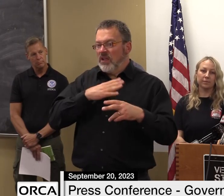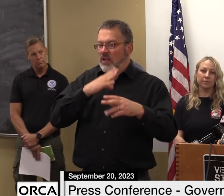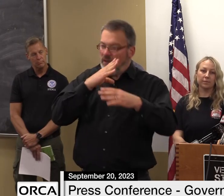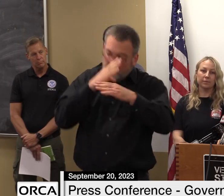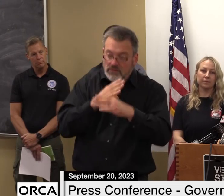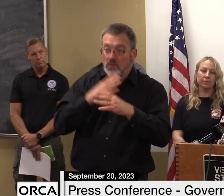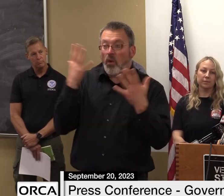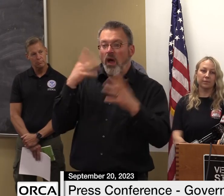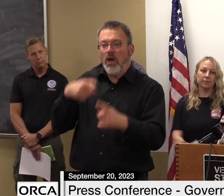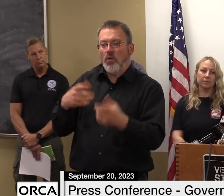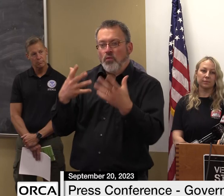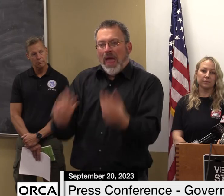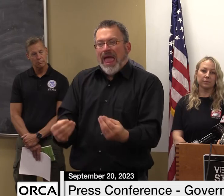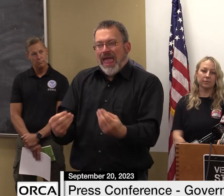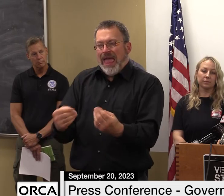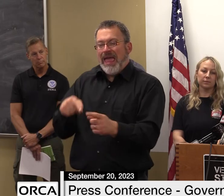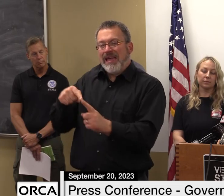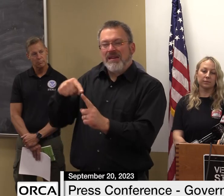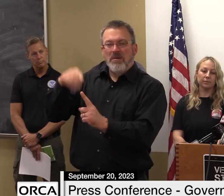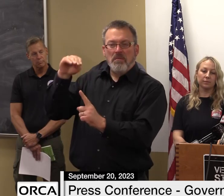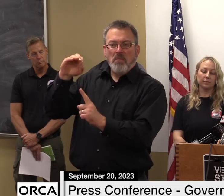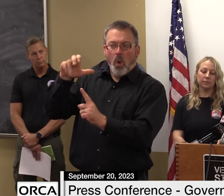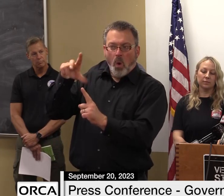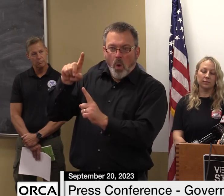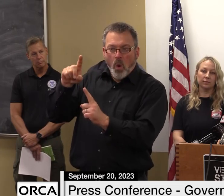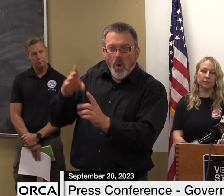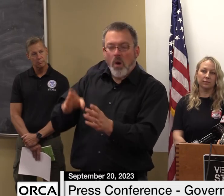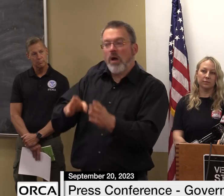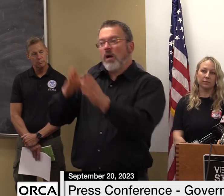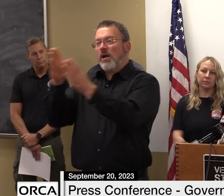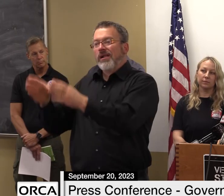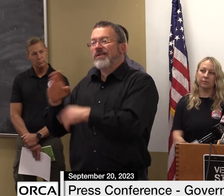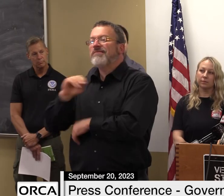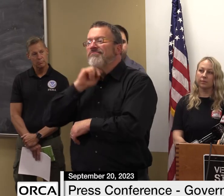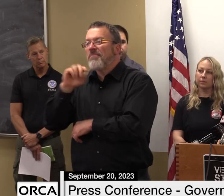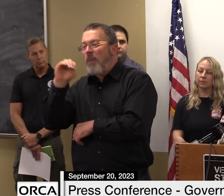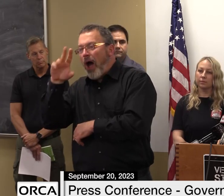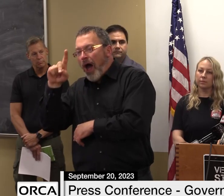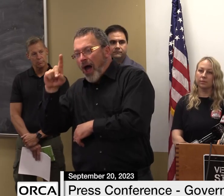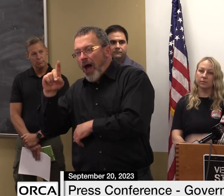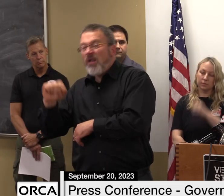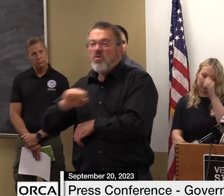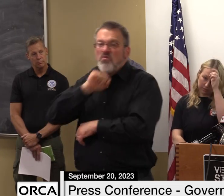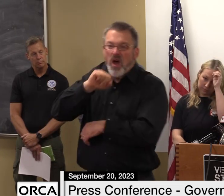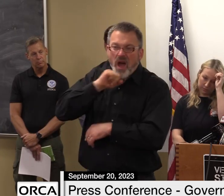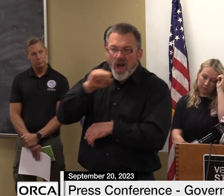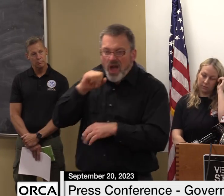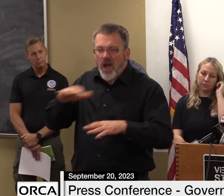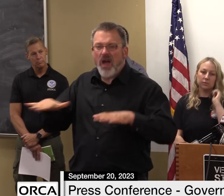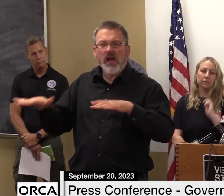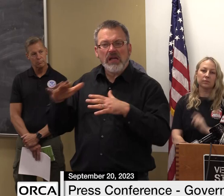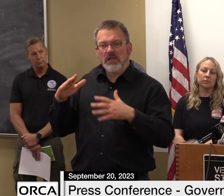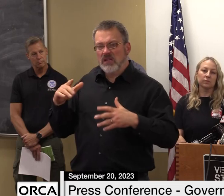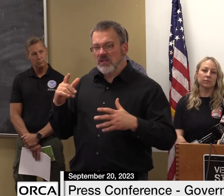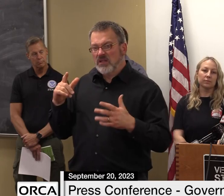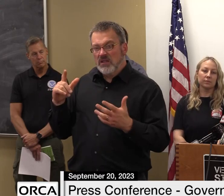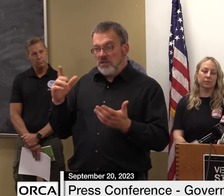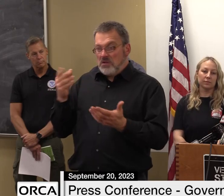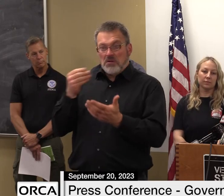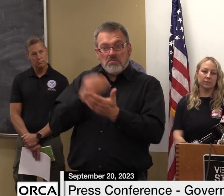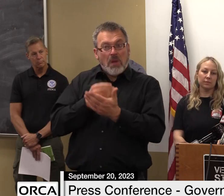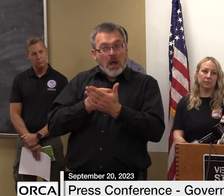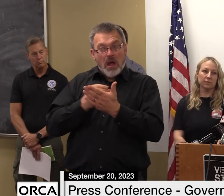mold, toxic mud, a shortage of skilled labor to rebuild our stores, lack of federal aid for small